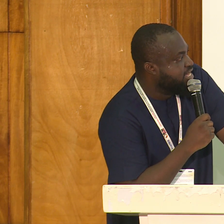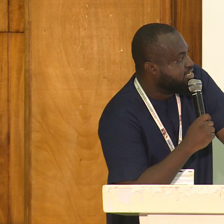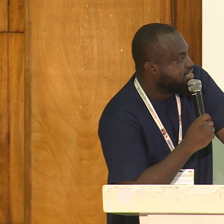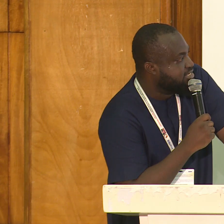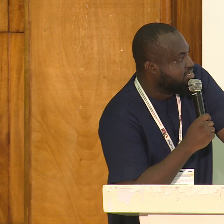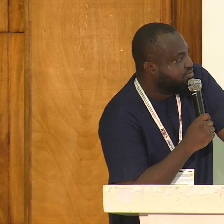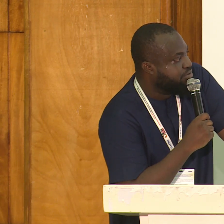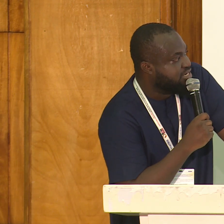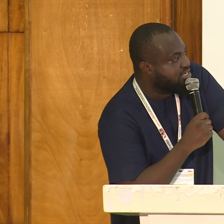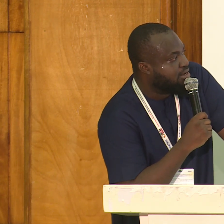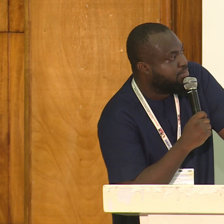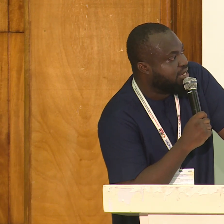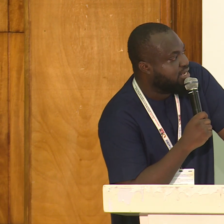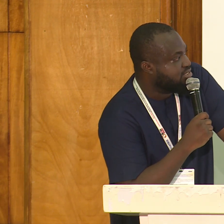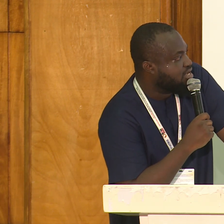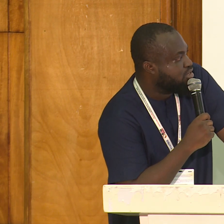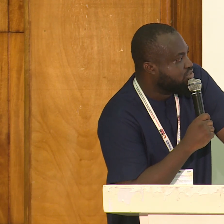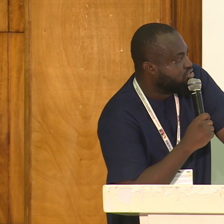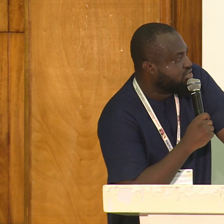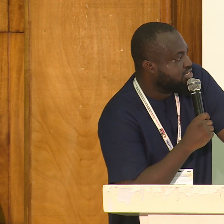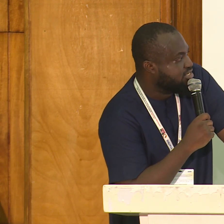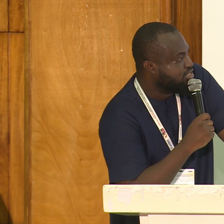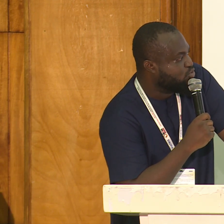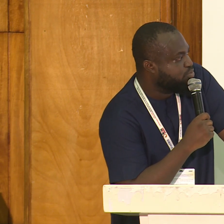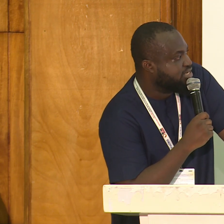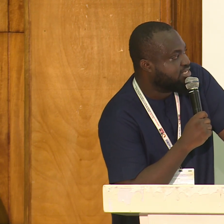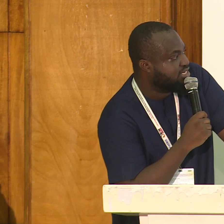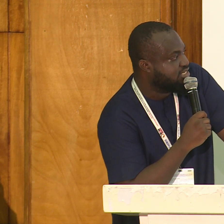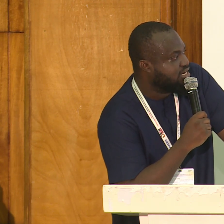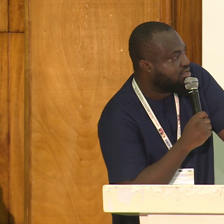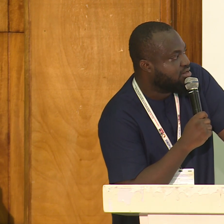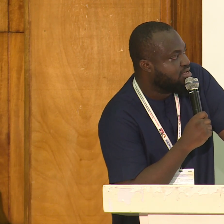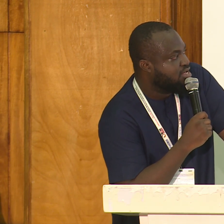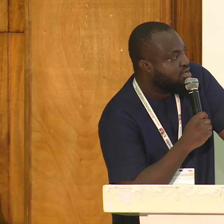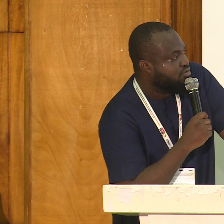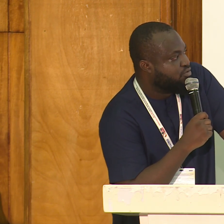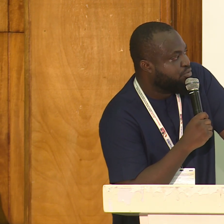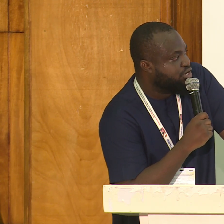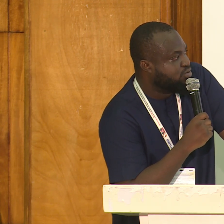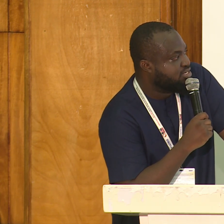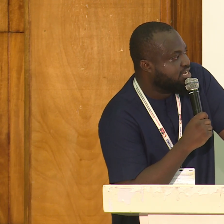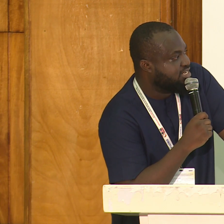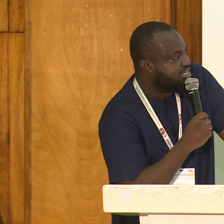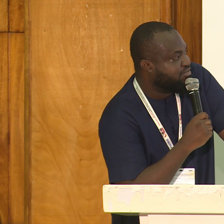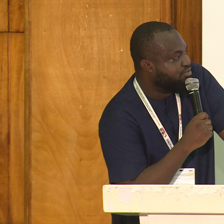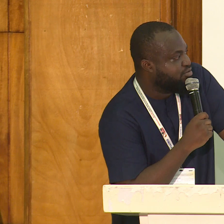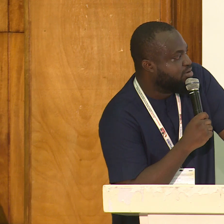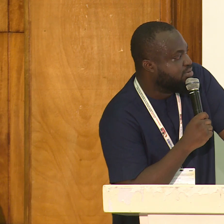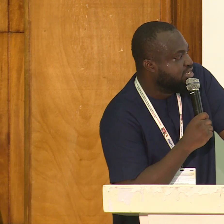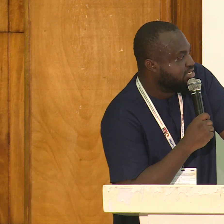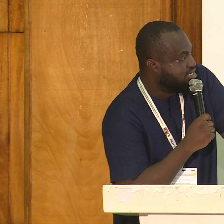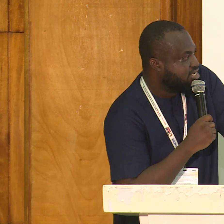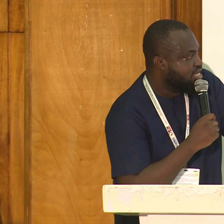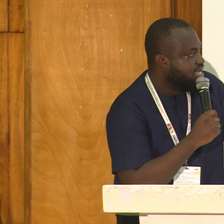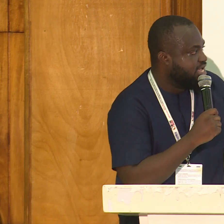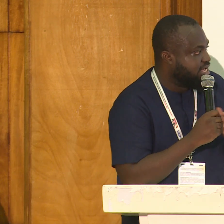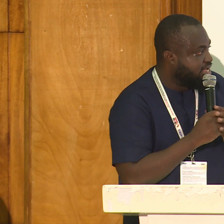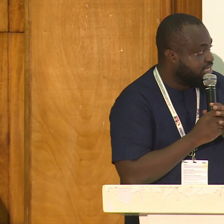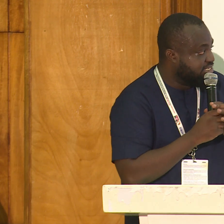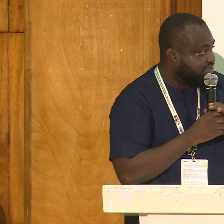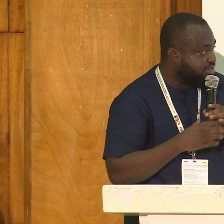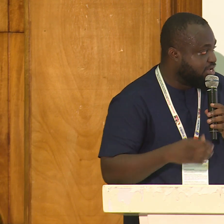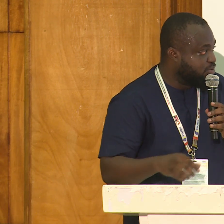Strengthening age-sensitive and regional balance outreach strategies will be essential for reducing HIV vulnerability